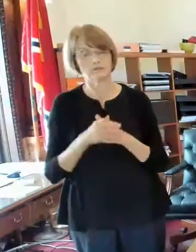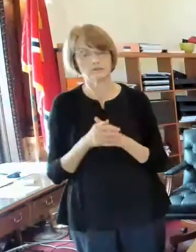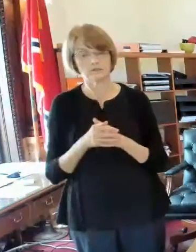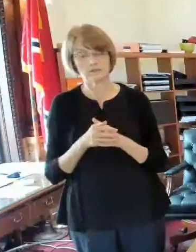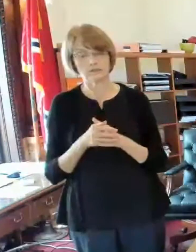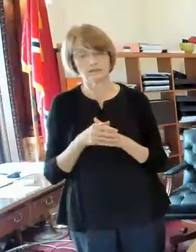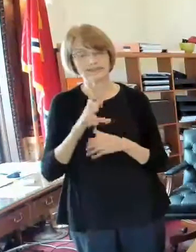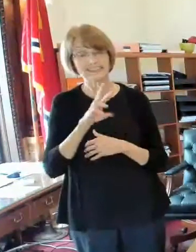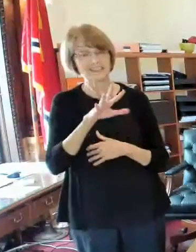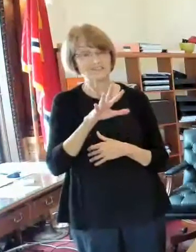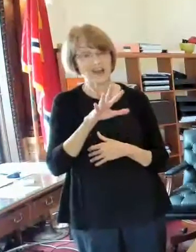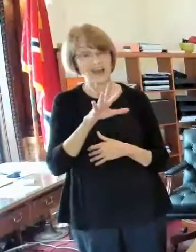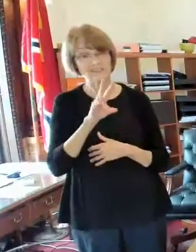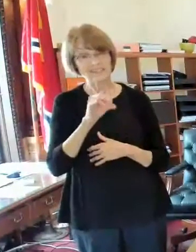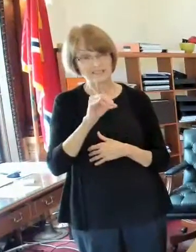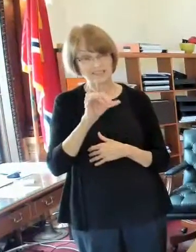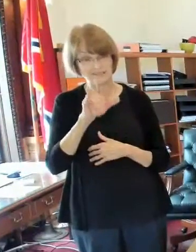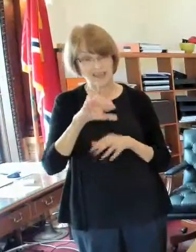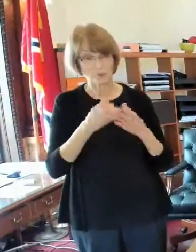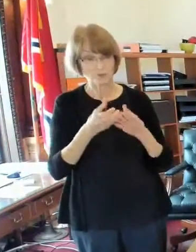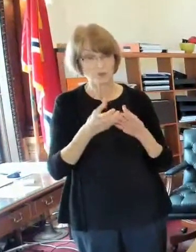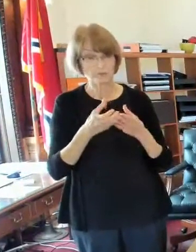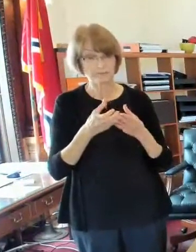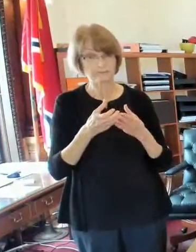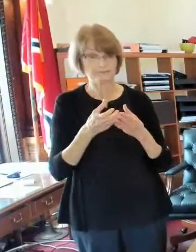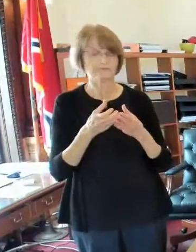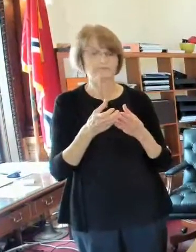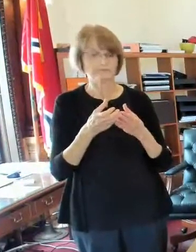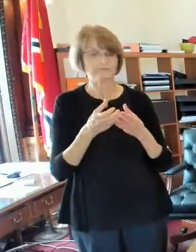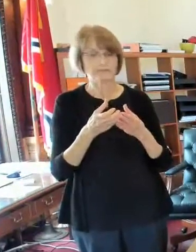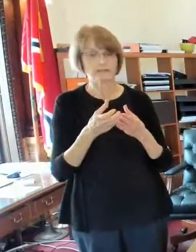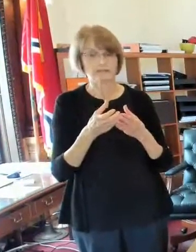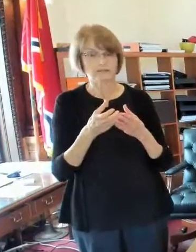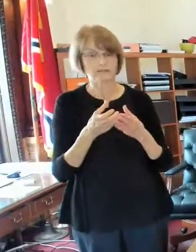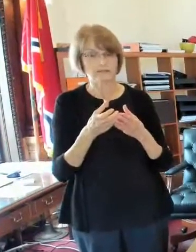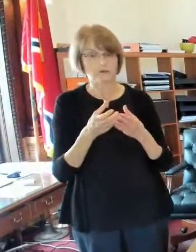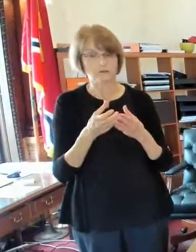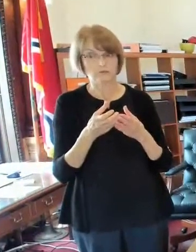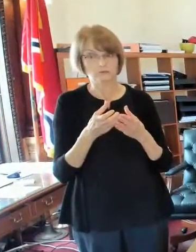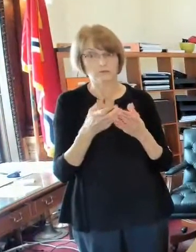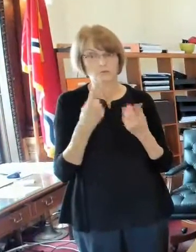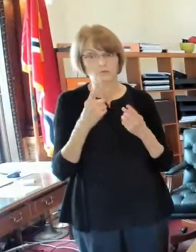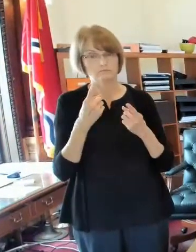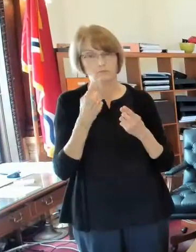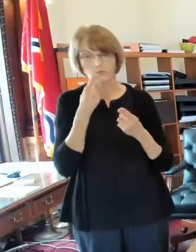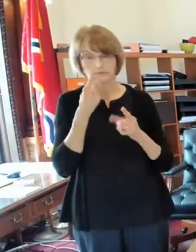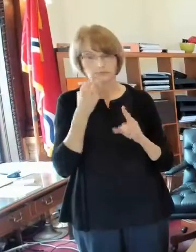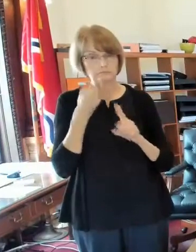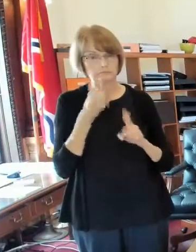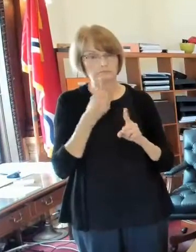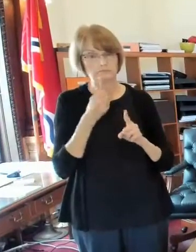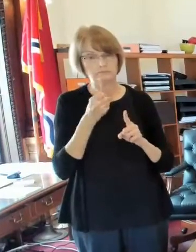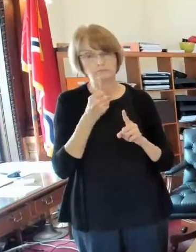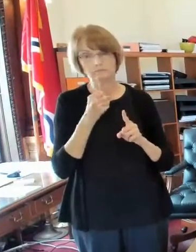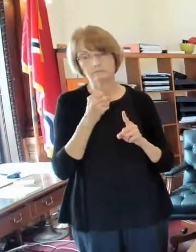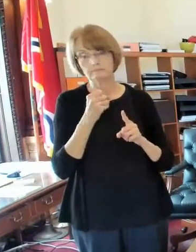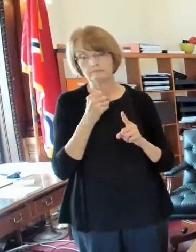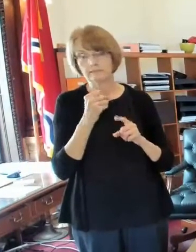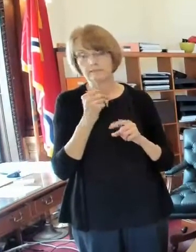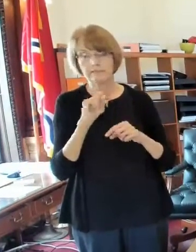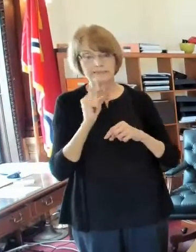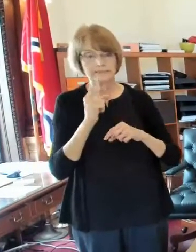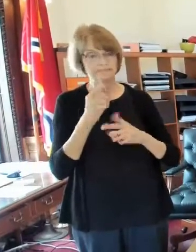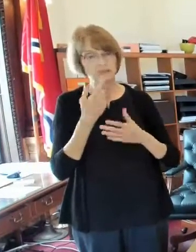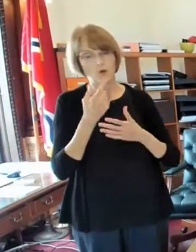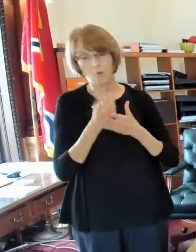65 or 70 of them were within the last week or 10 days, and the rest of them were as much as a month old.